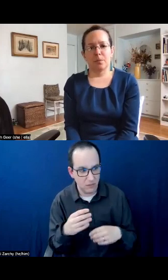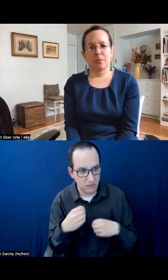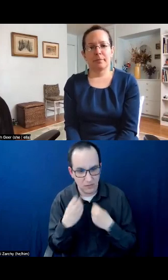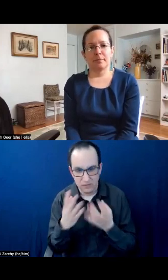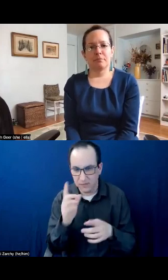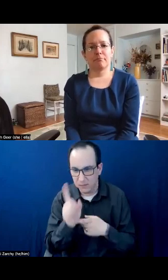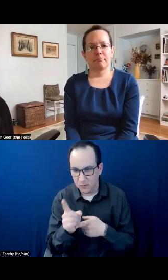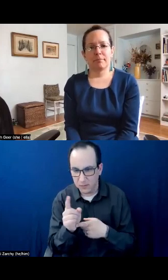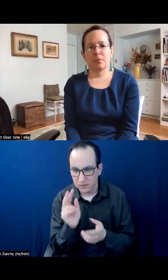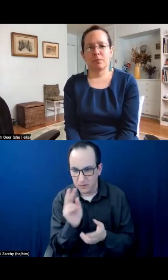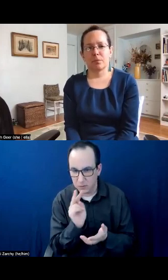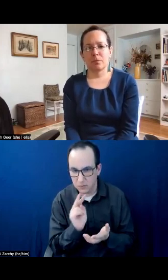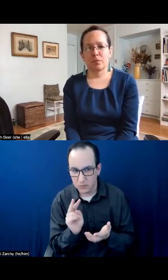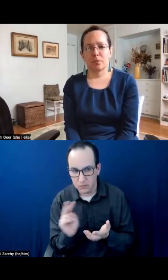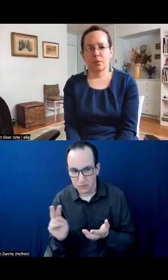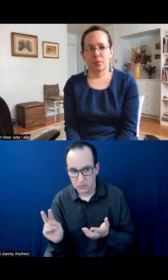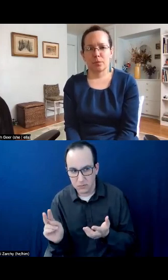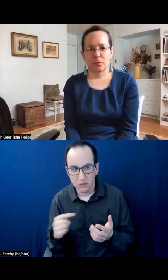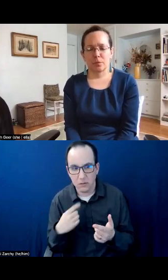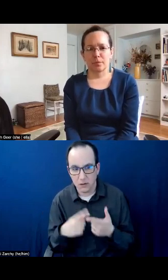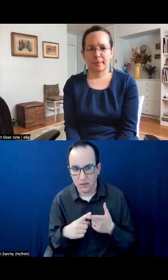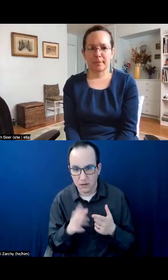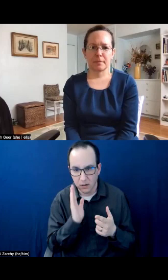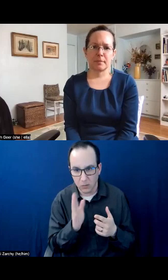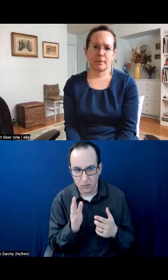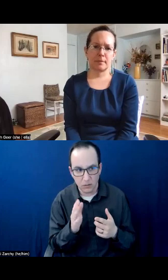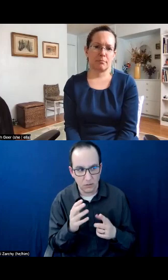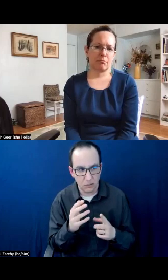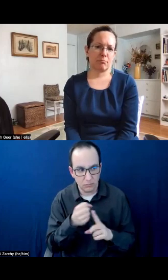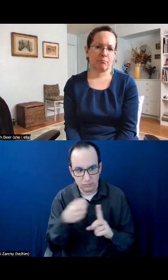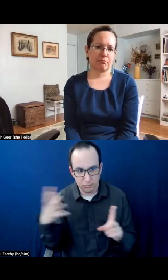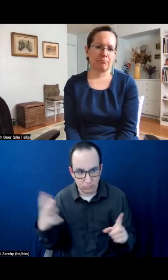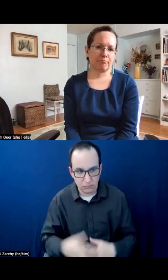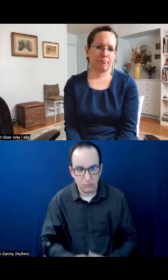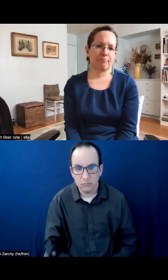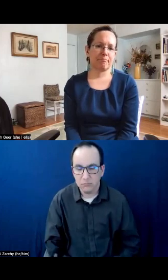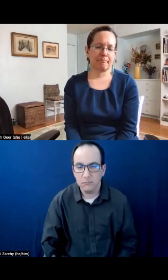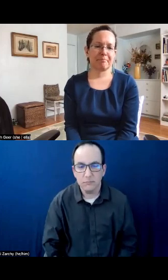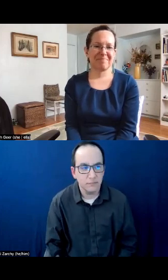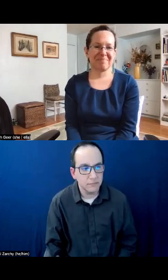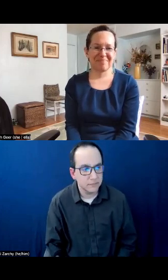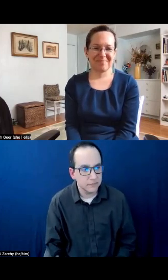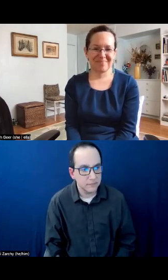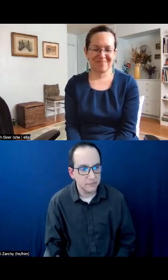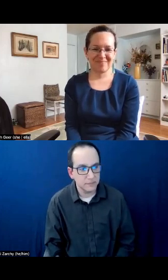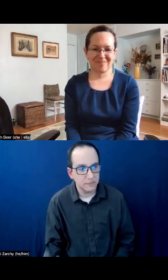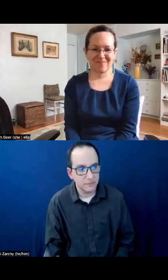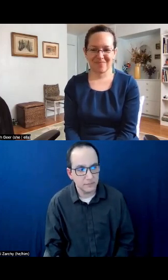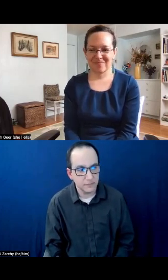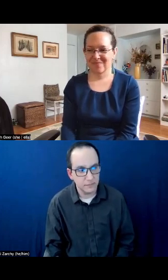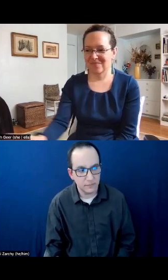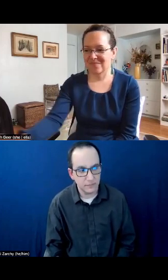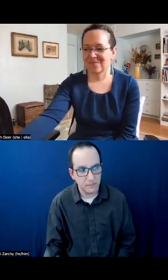So there is a lot going on this slide. There's a lot of information. So I'll give you just a second to look it over and then we'll talk about it.